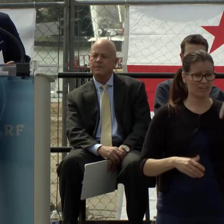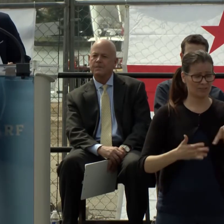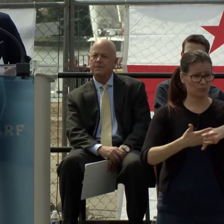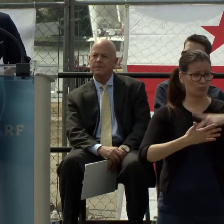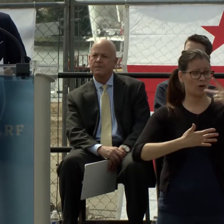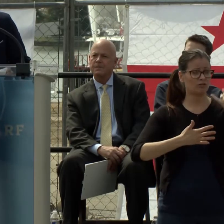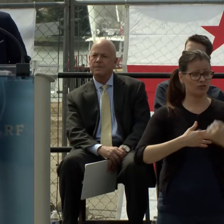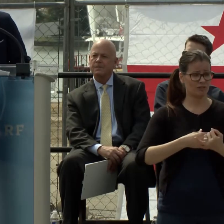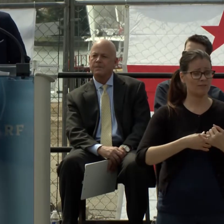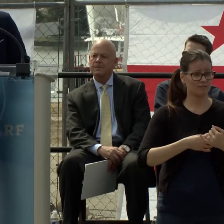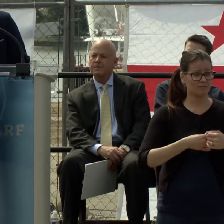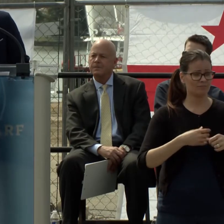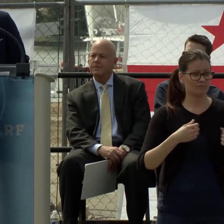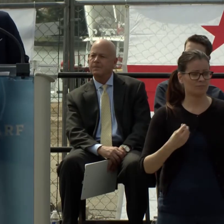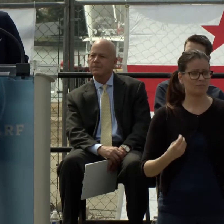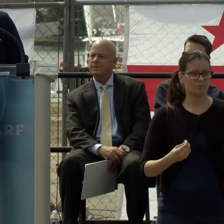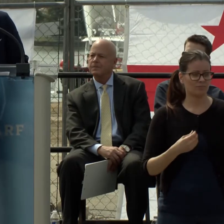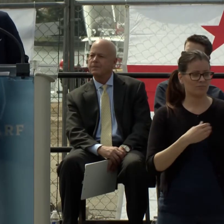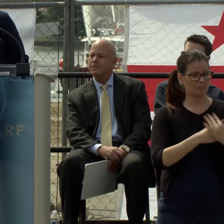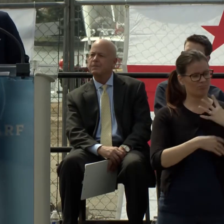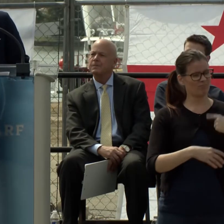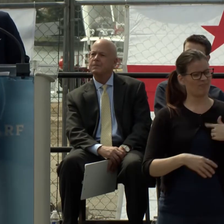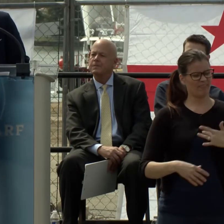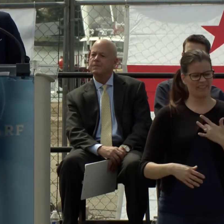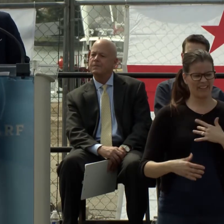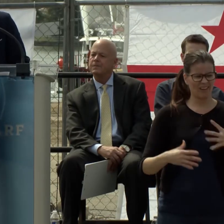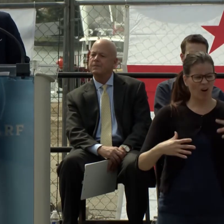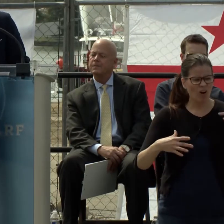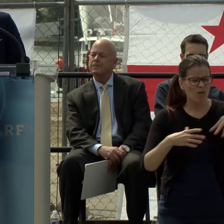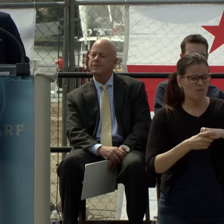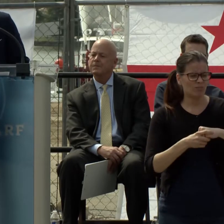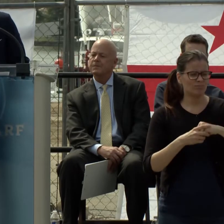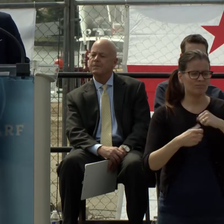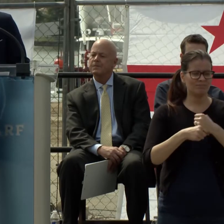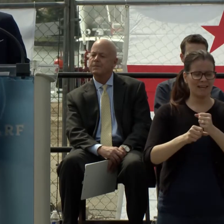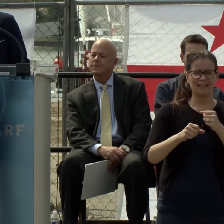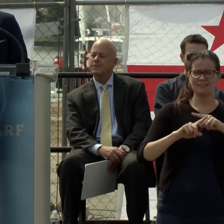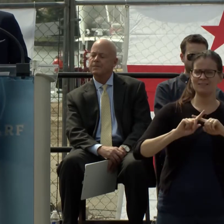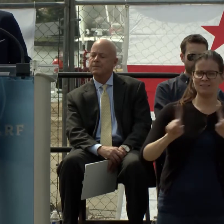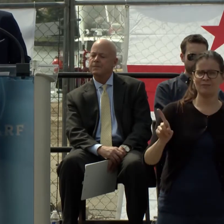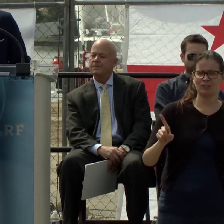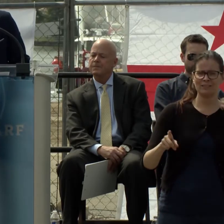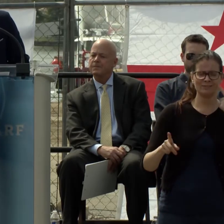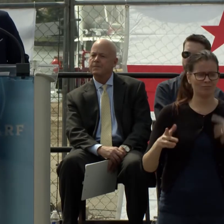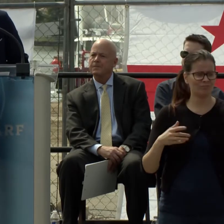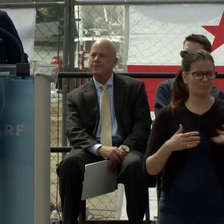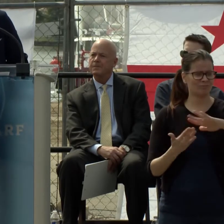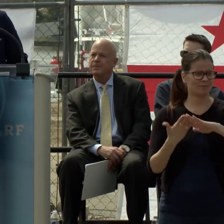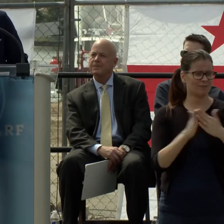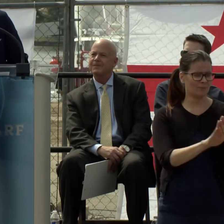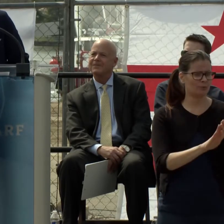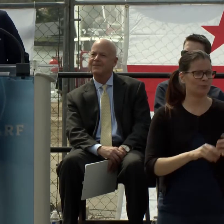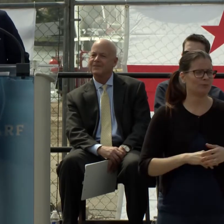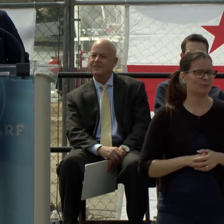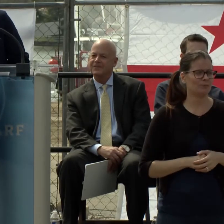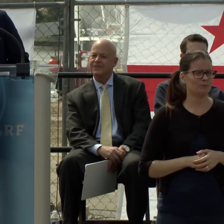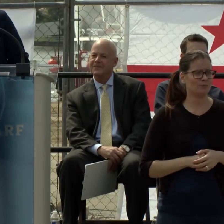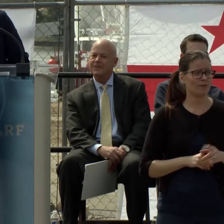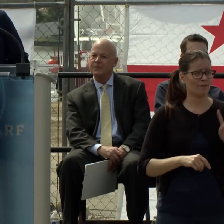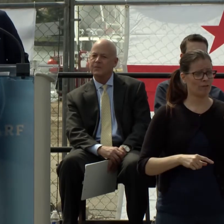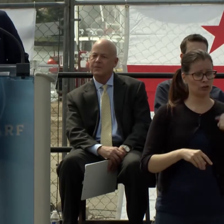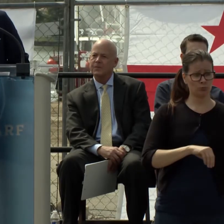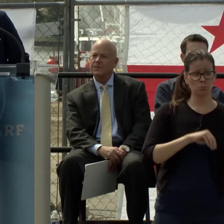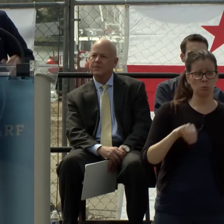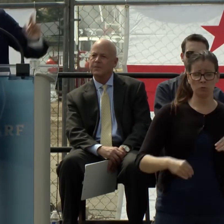the District of Columbia. A bit of a personal story, when I first moved to Washington, D.C., 21 years ago,